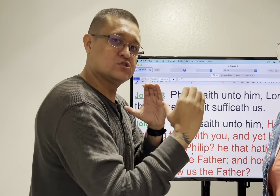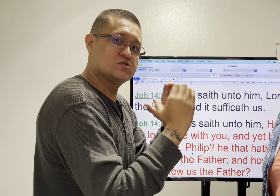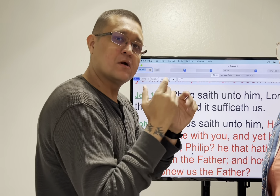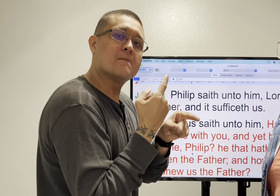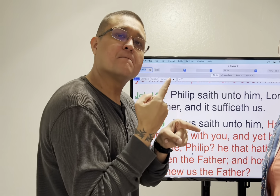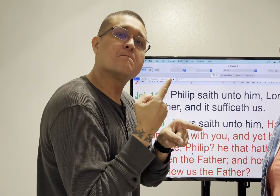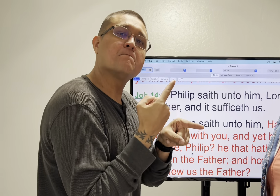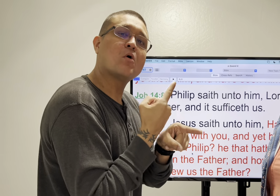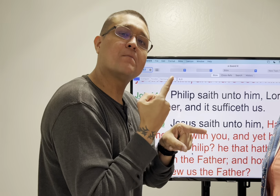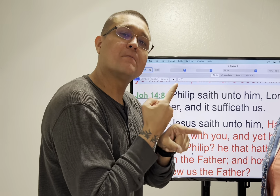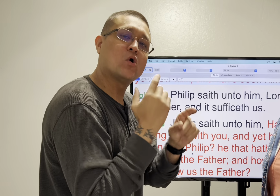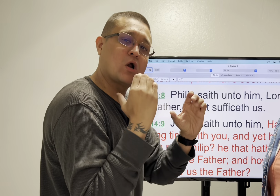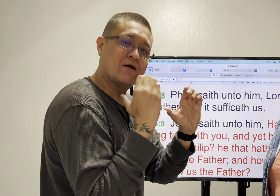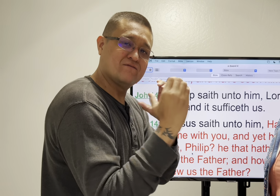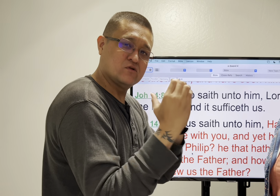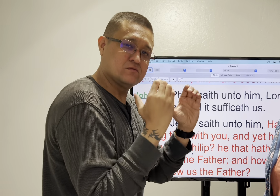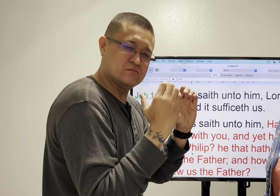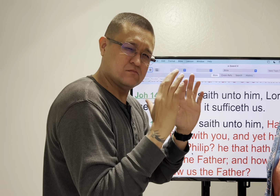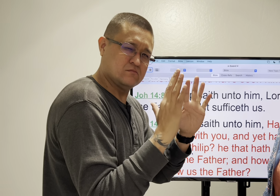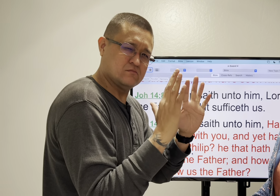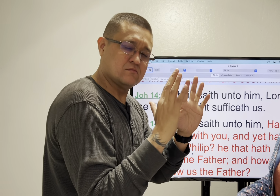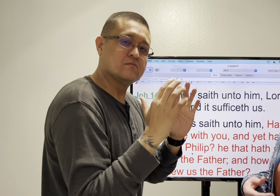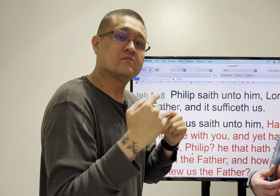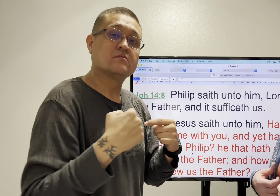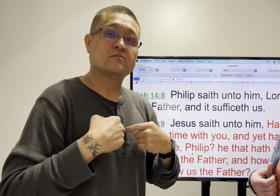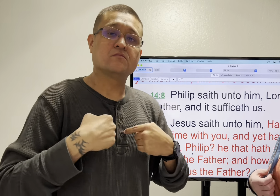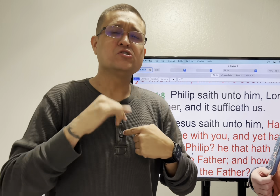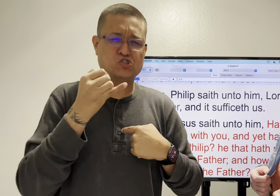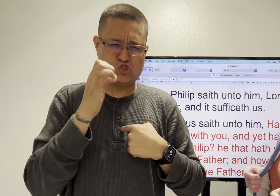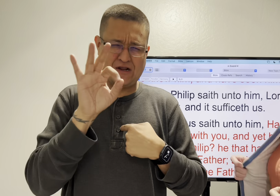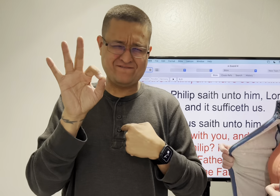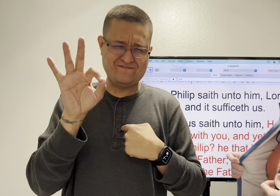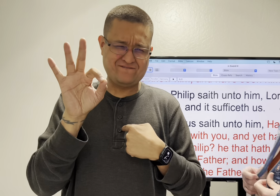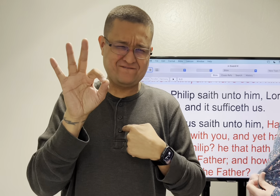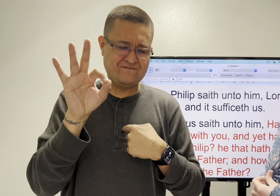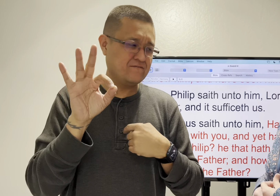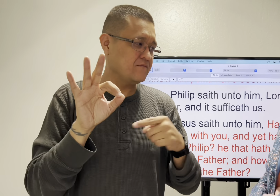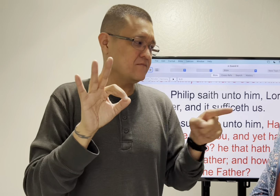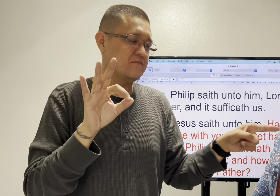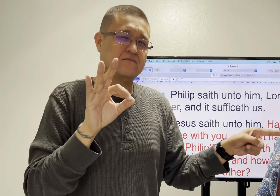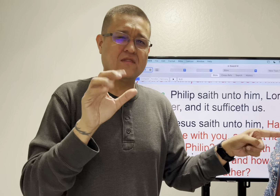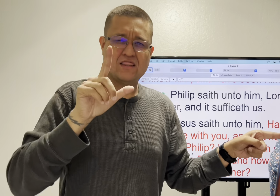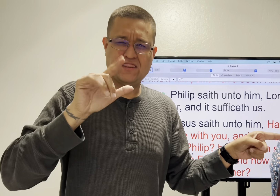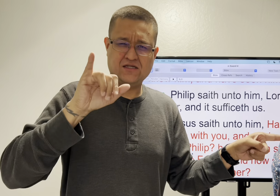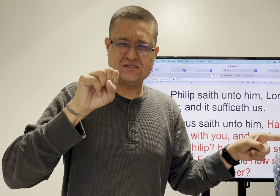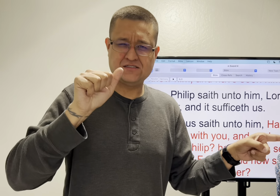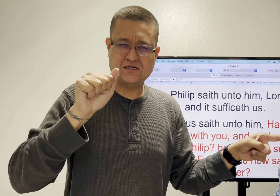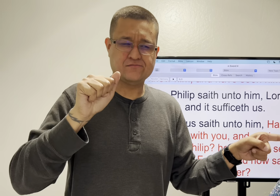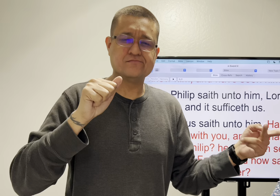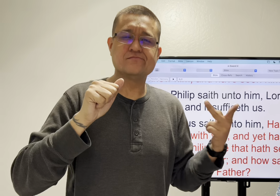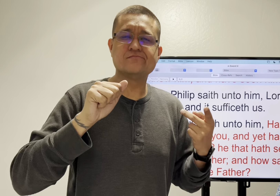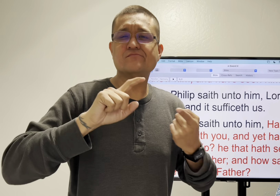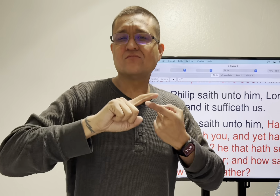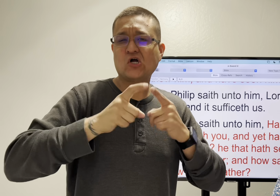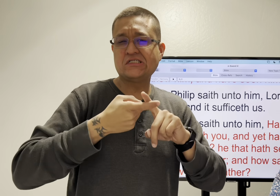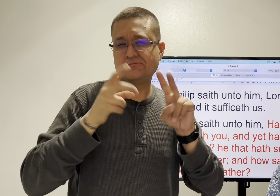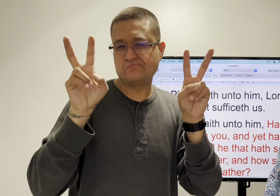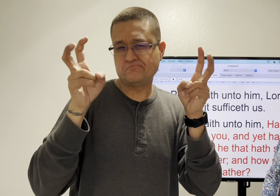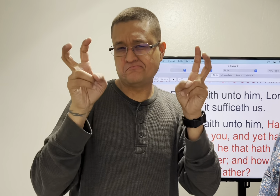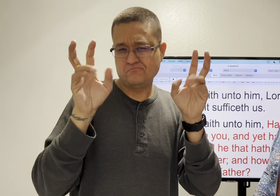So imagine that we are having a conversation that would be appropriate for today's time. Okay, we have Jeff and Lisa.